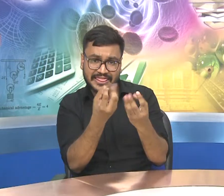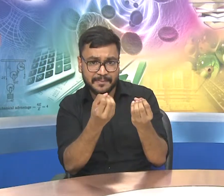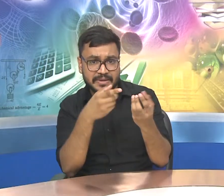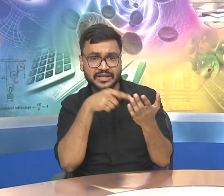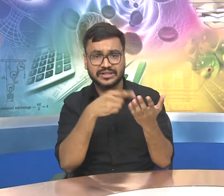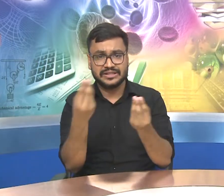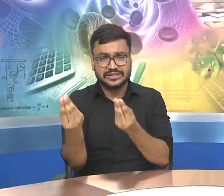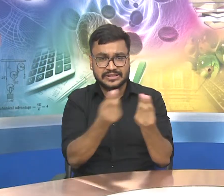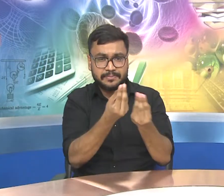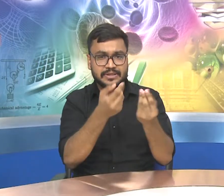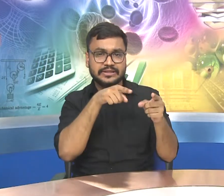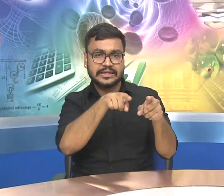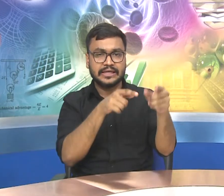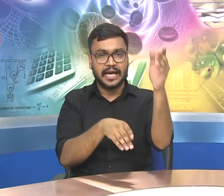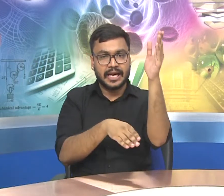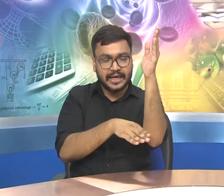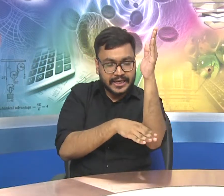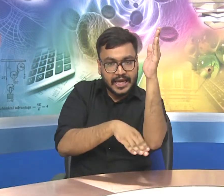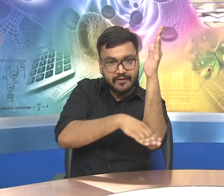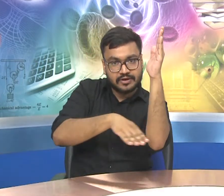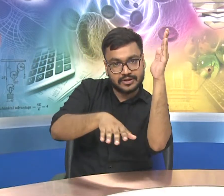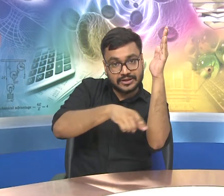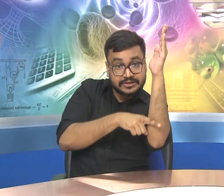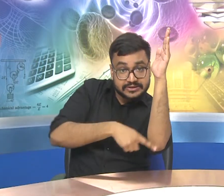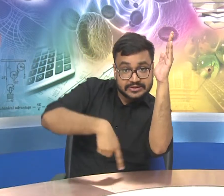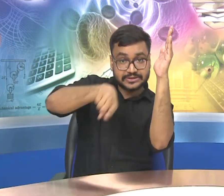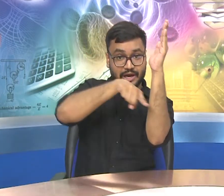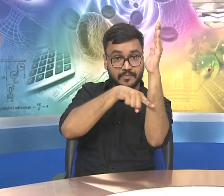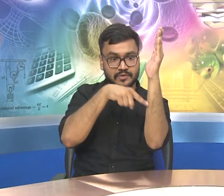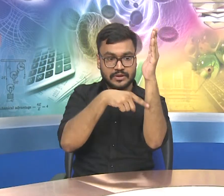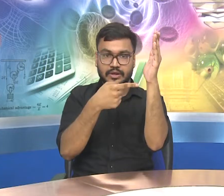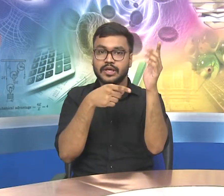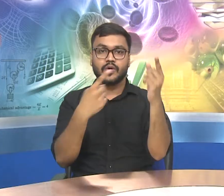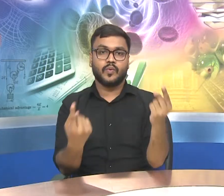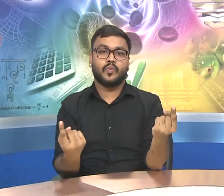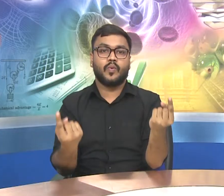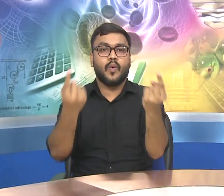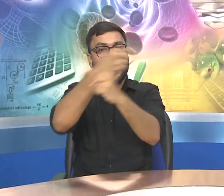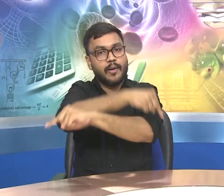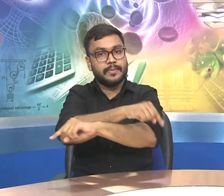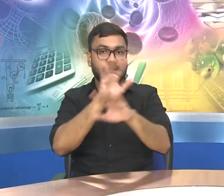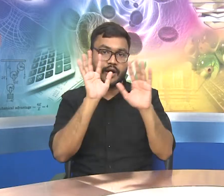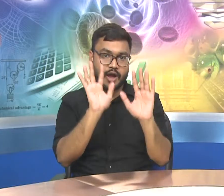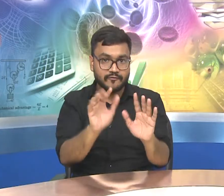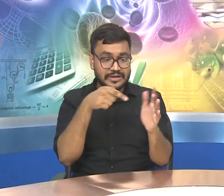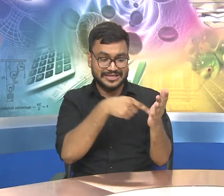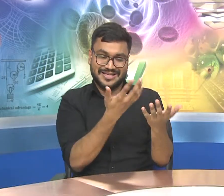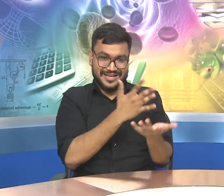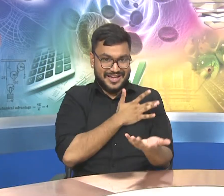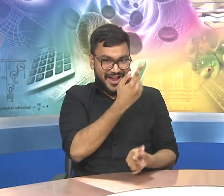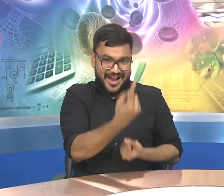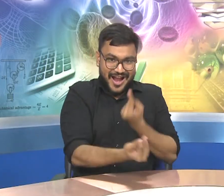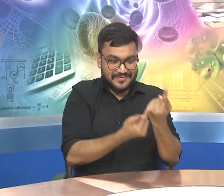In some instances, the pyramid of number may be inverted,